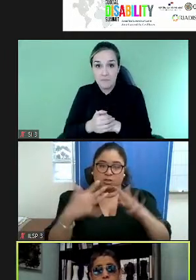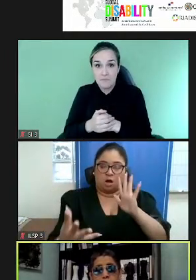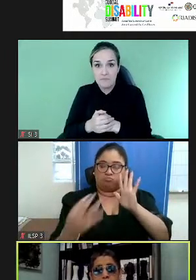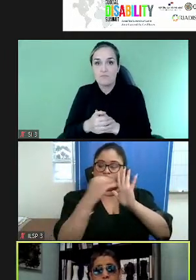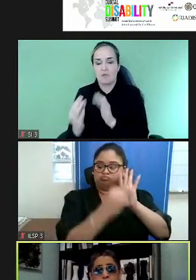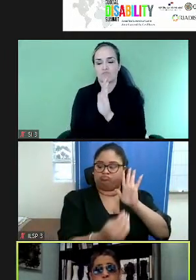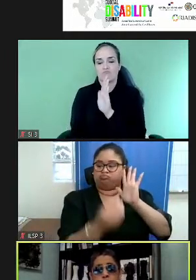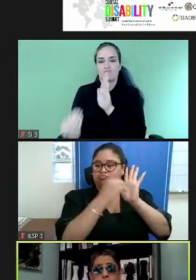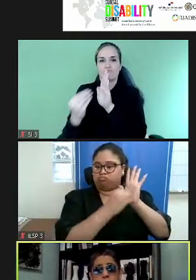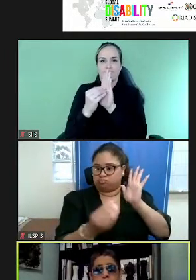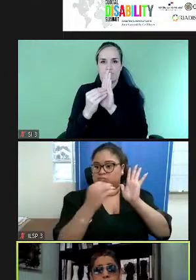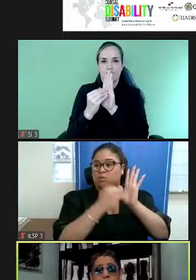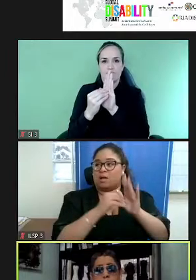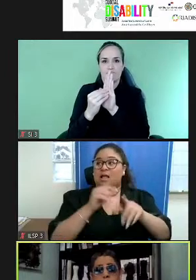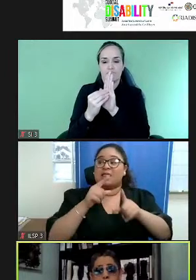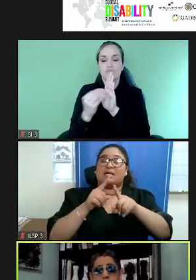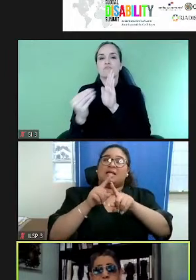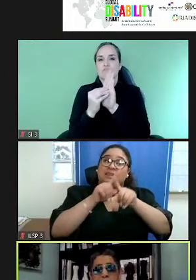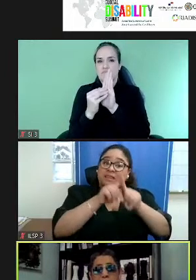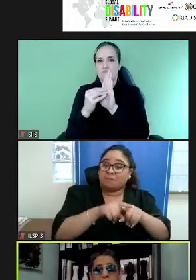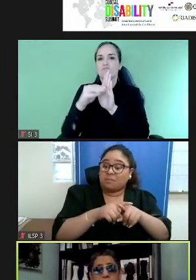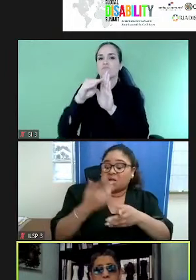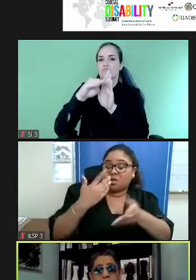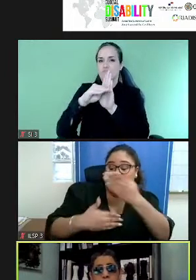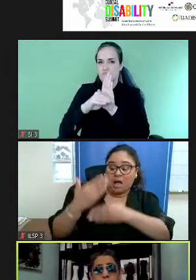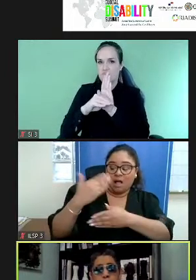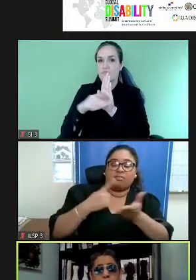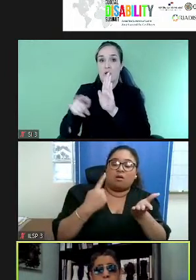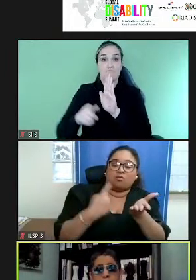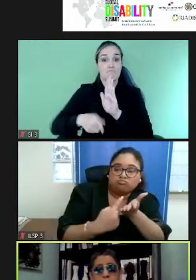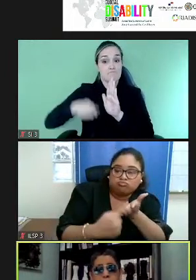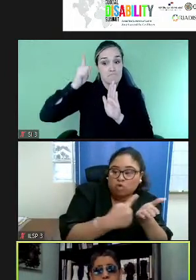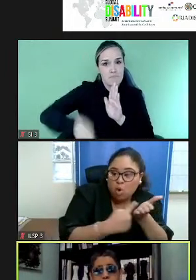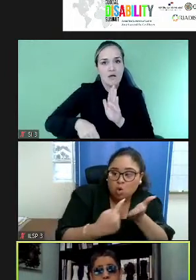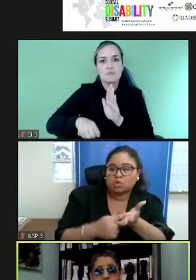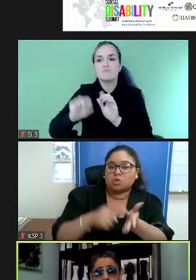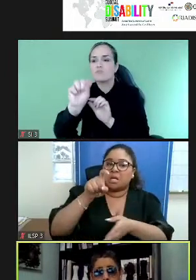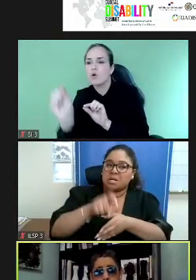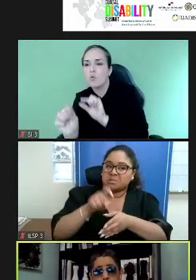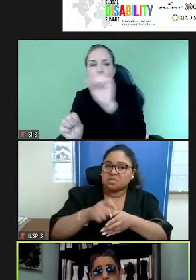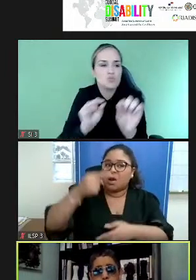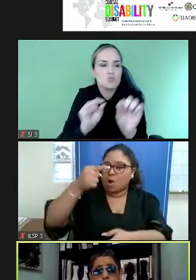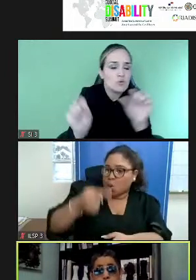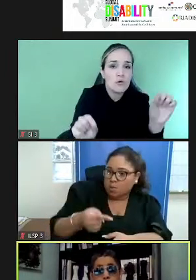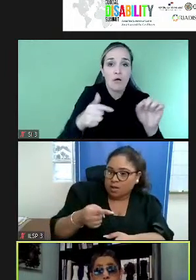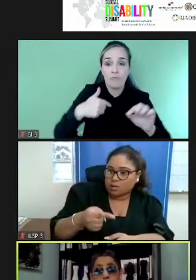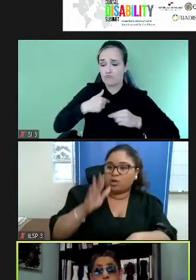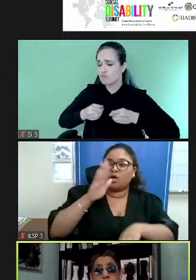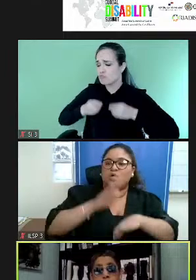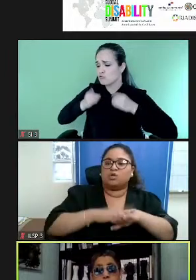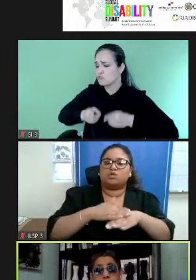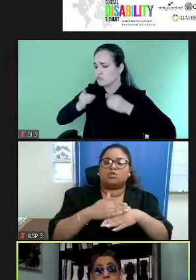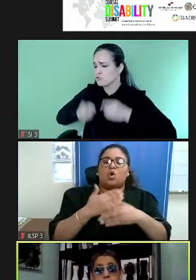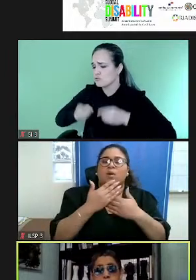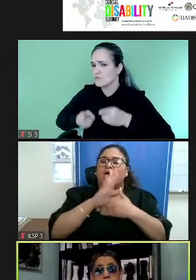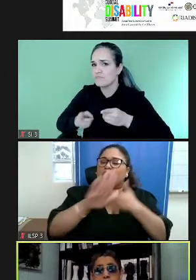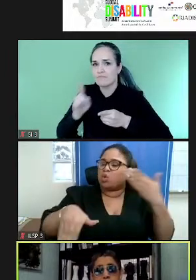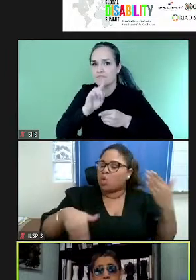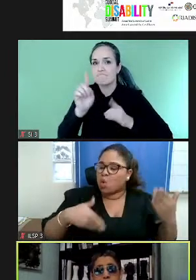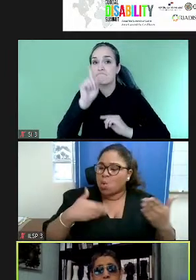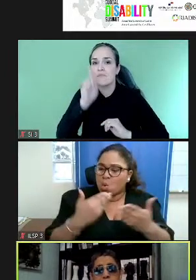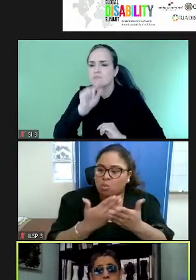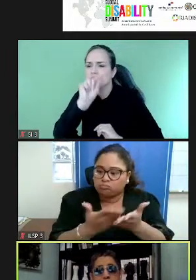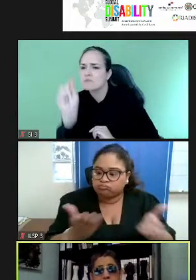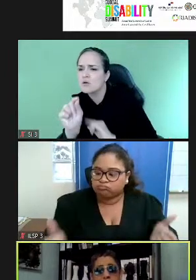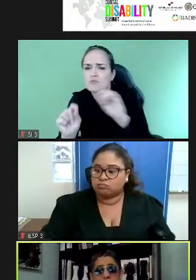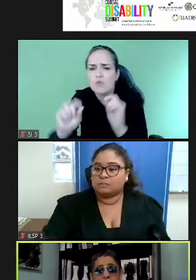human rights of persons with disabilities incorporated regarding necessary consultation that needed to be